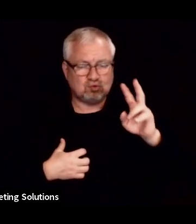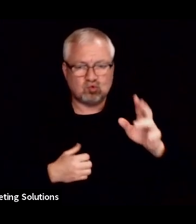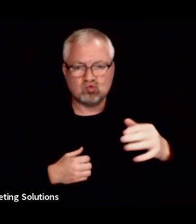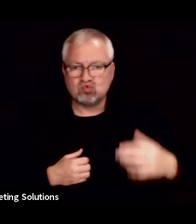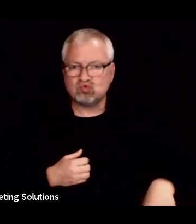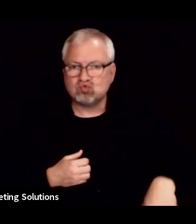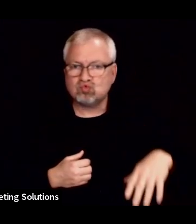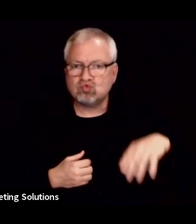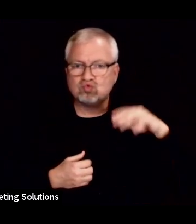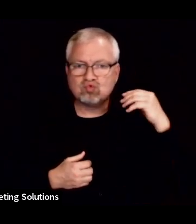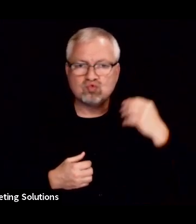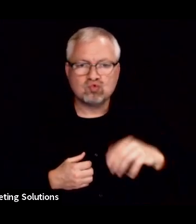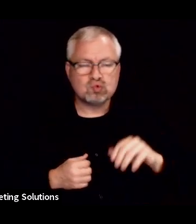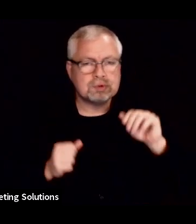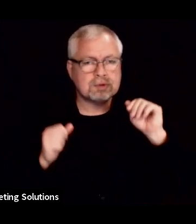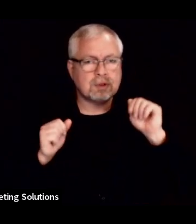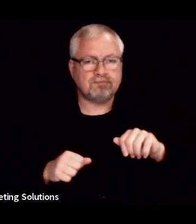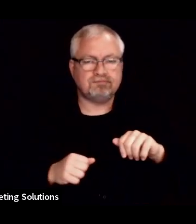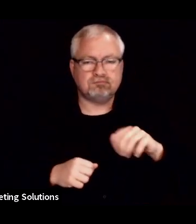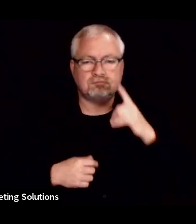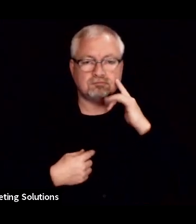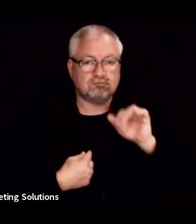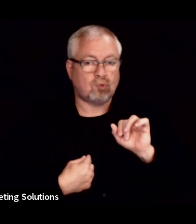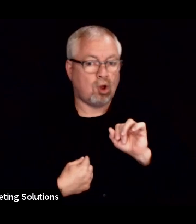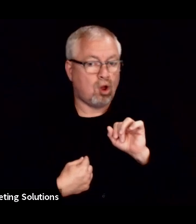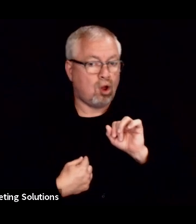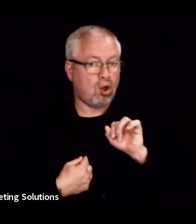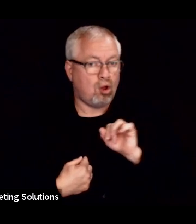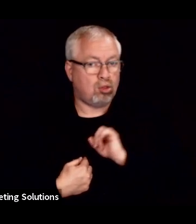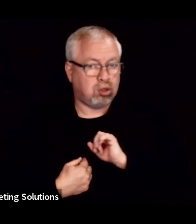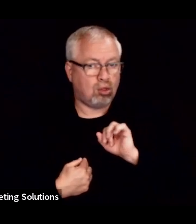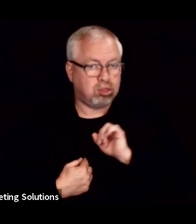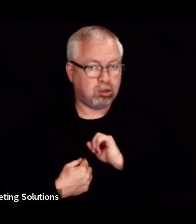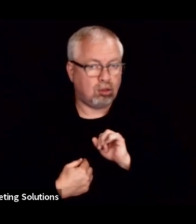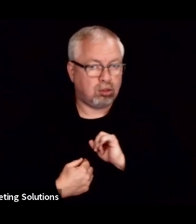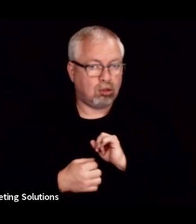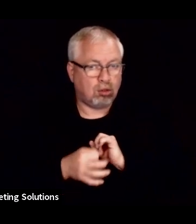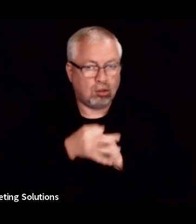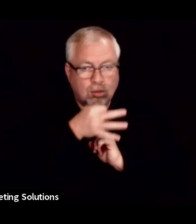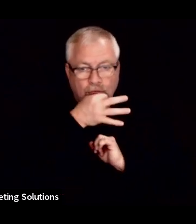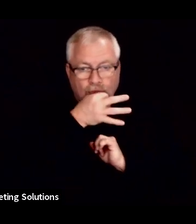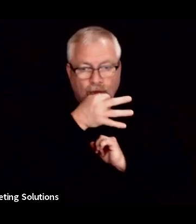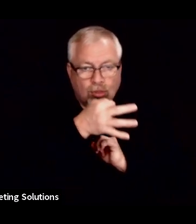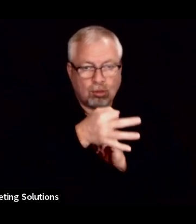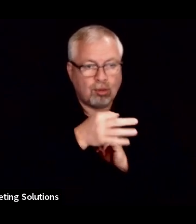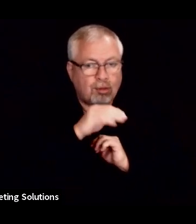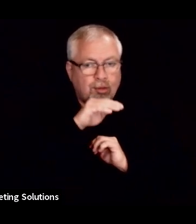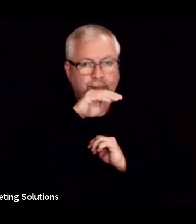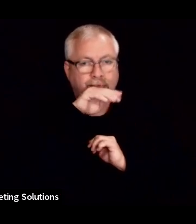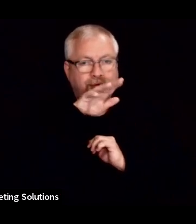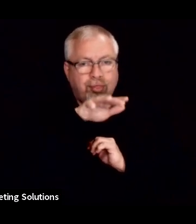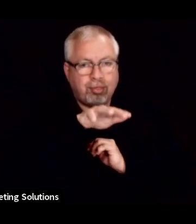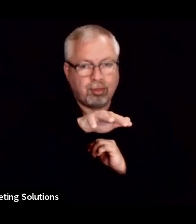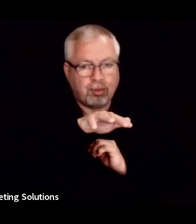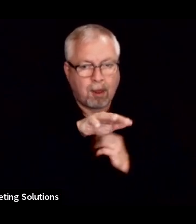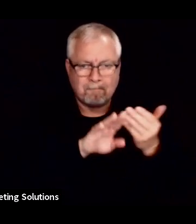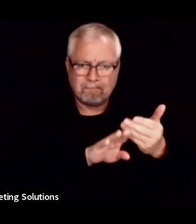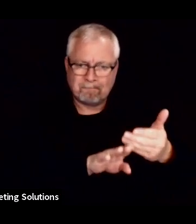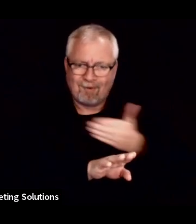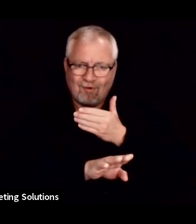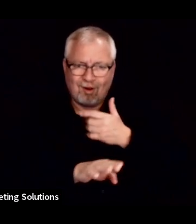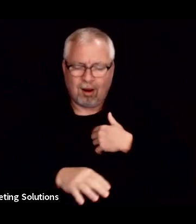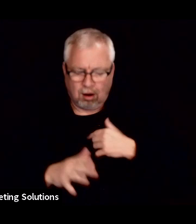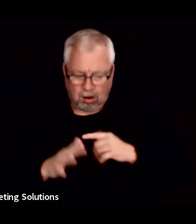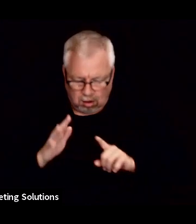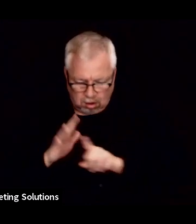are able to transmit that virus before they develop symptoms. And some don't develop symptoms. And it